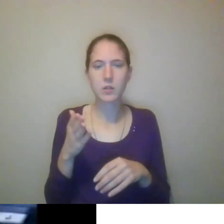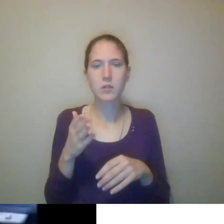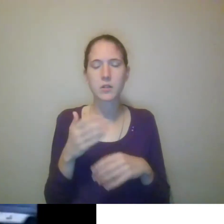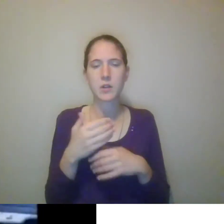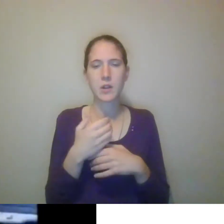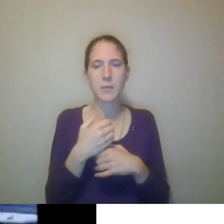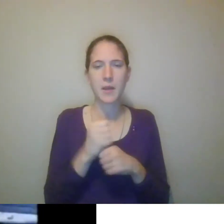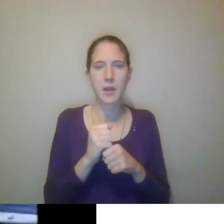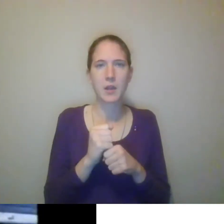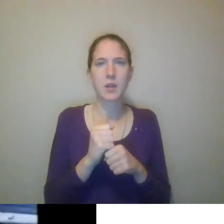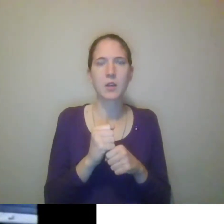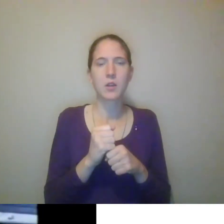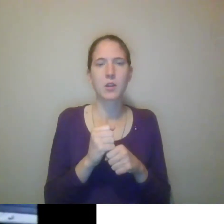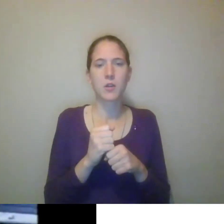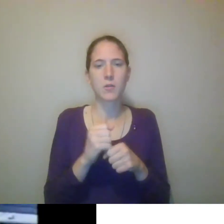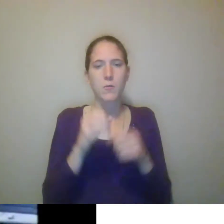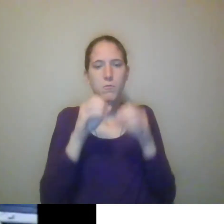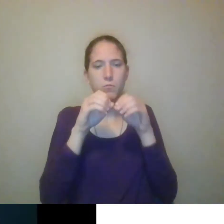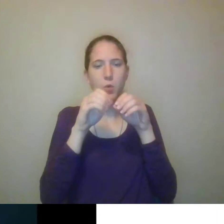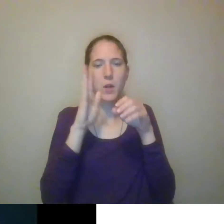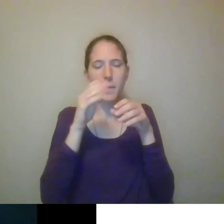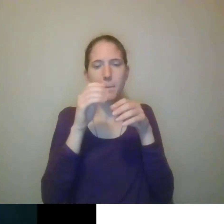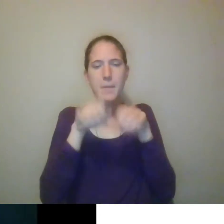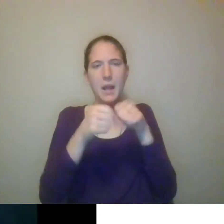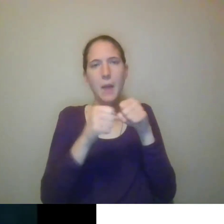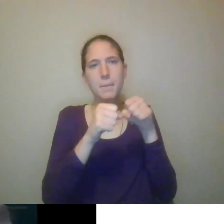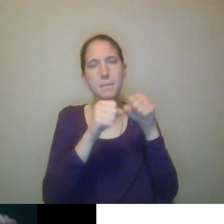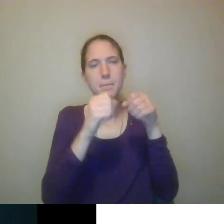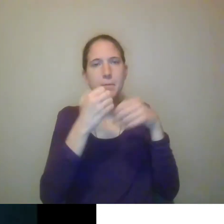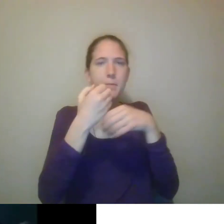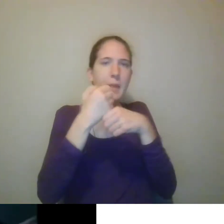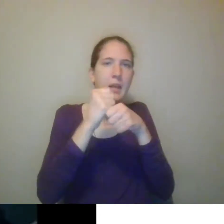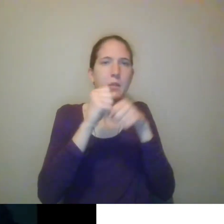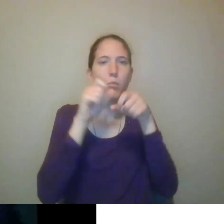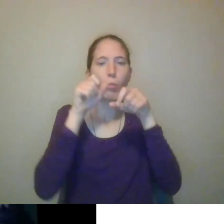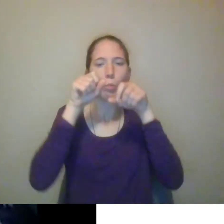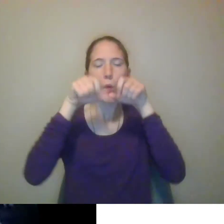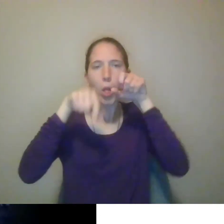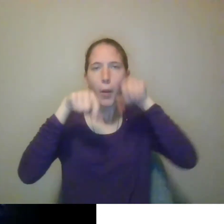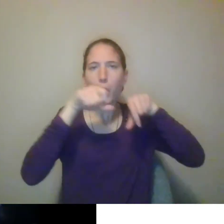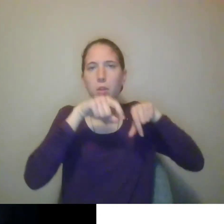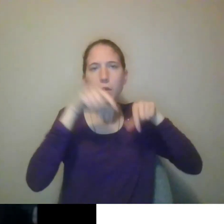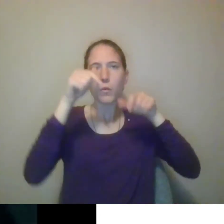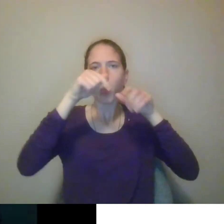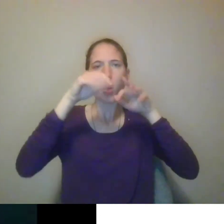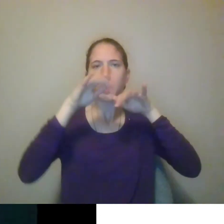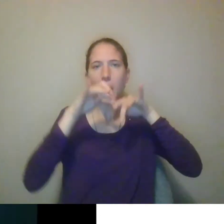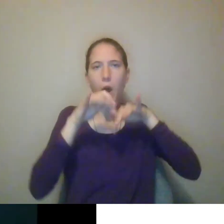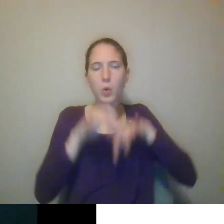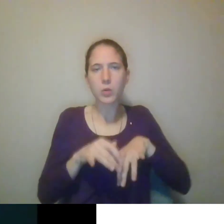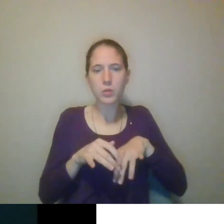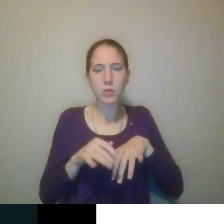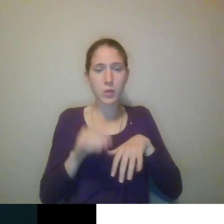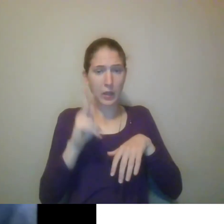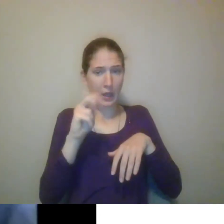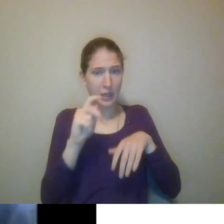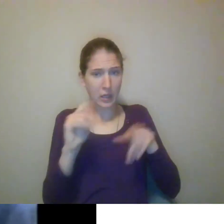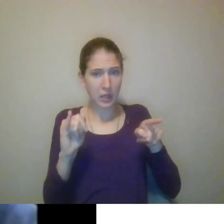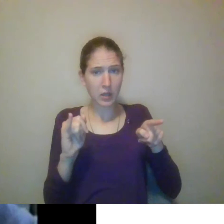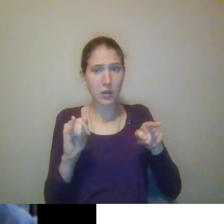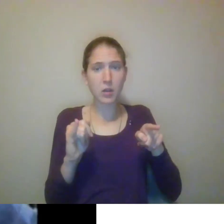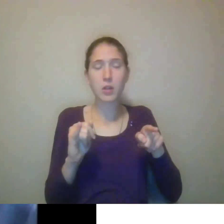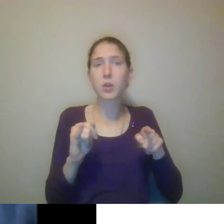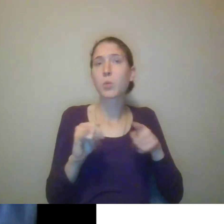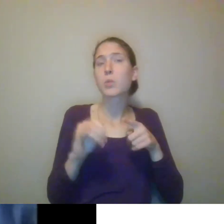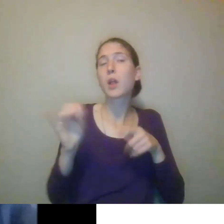little tiny, smaller bubbles and float down. All right. Katie, no? Okay, Will? What happens when you